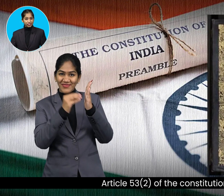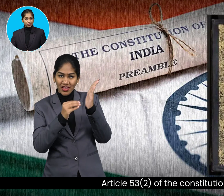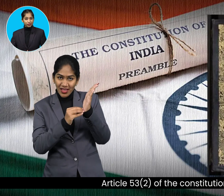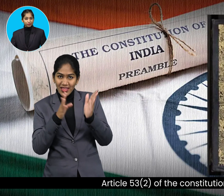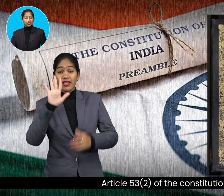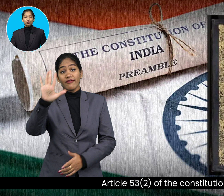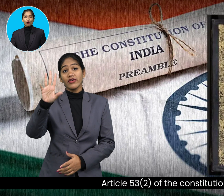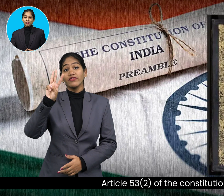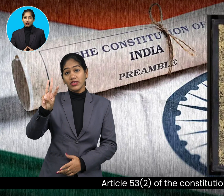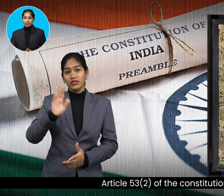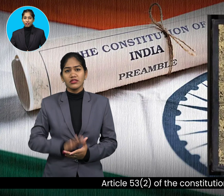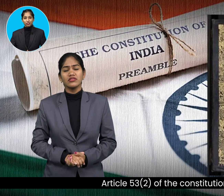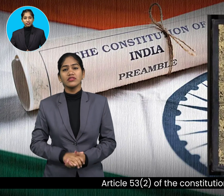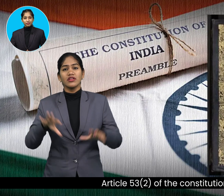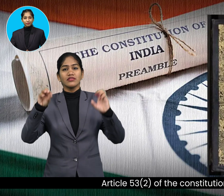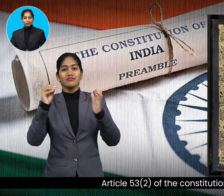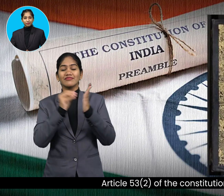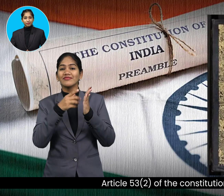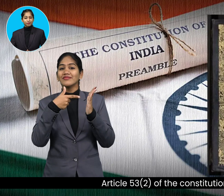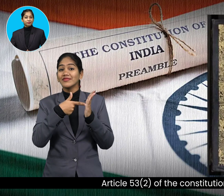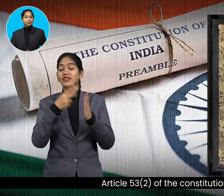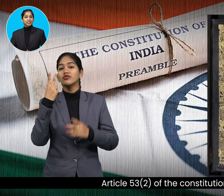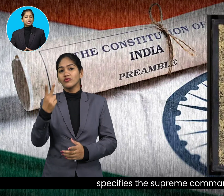Article 53(2) of the Constitution